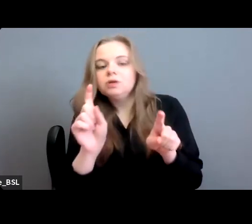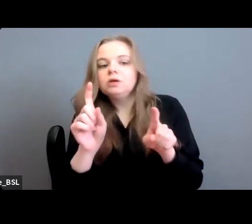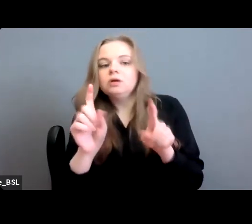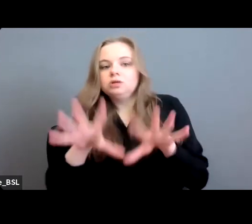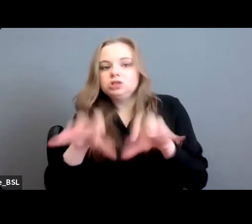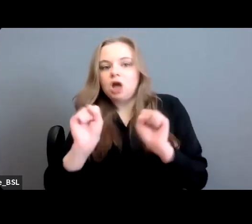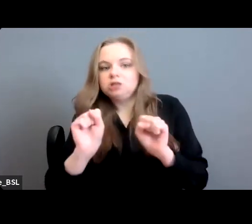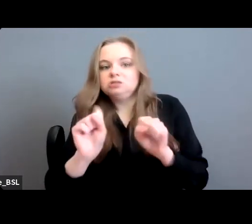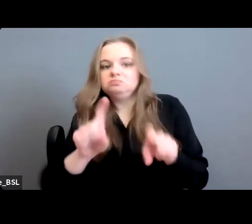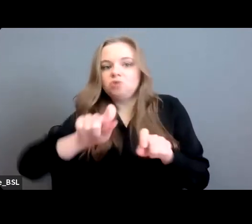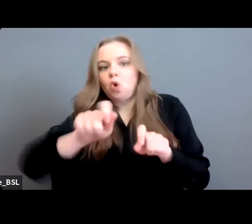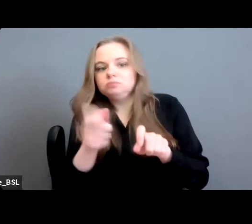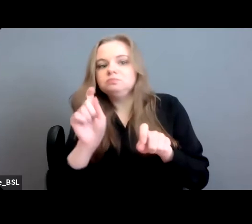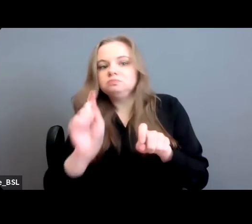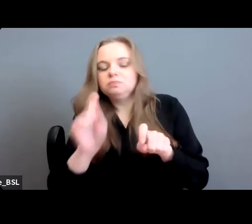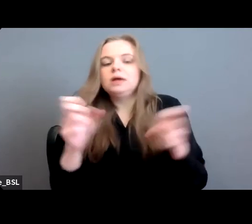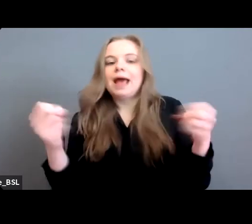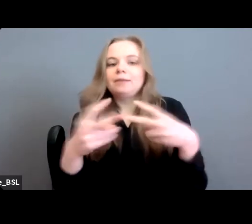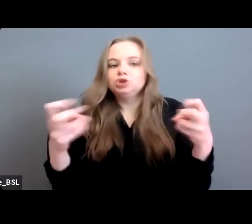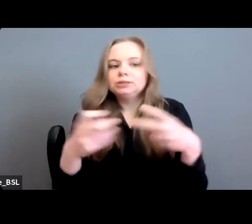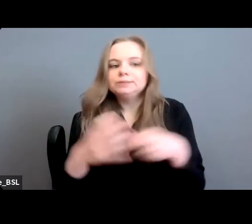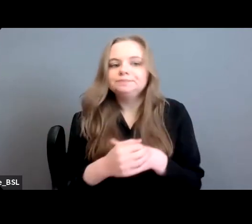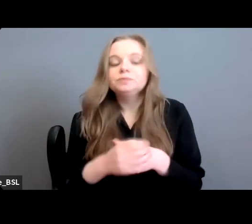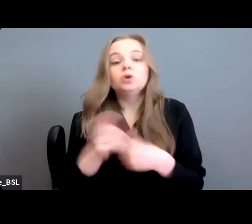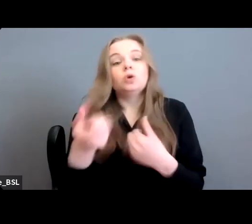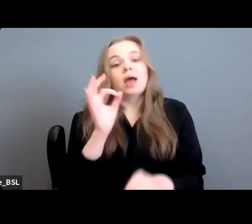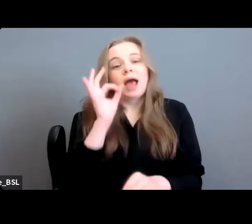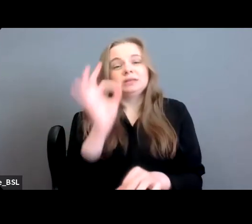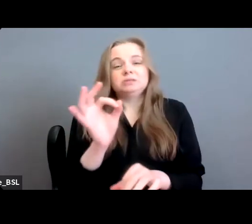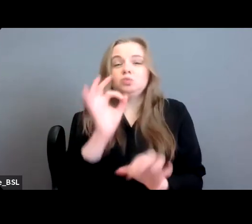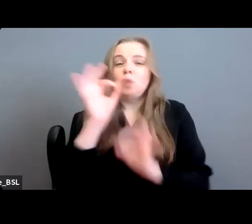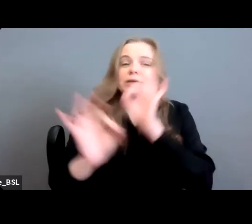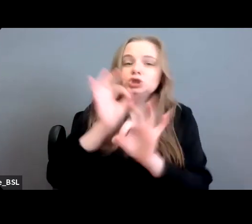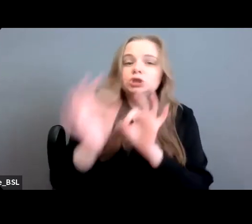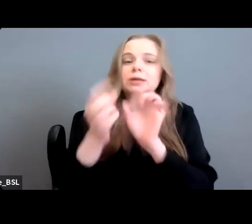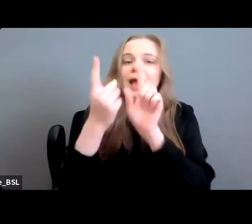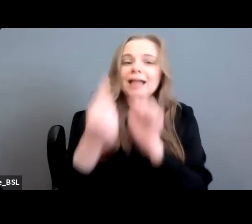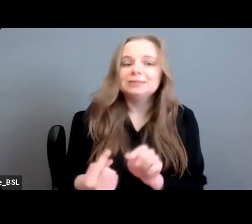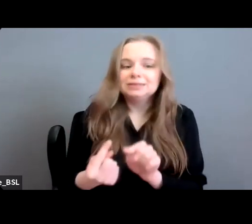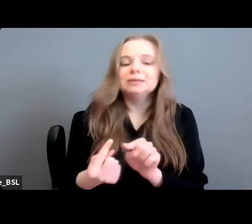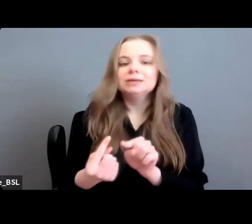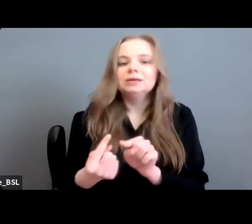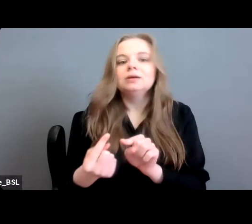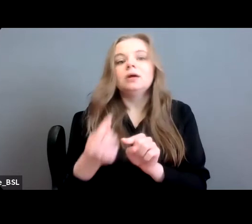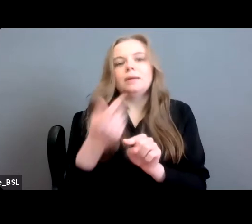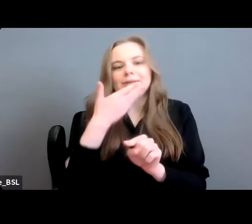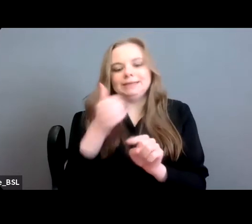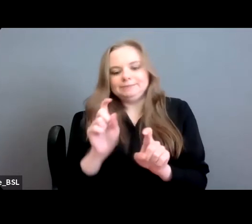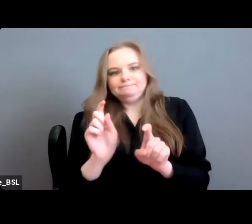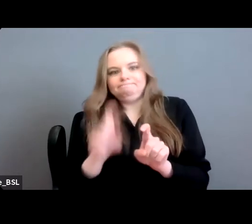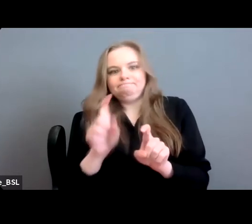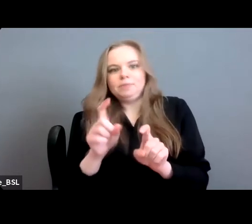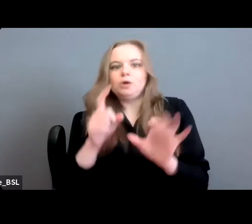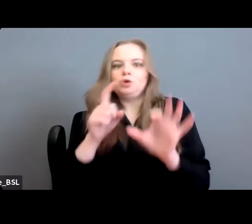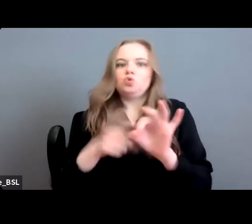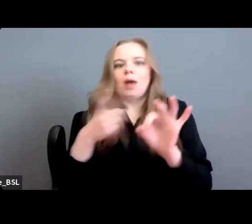closed captions. We ask that the Q&As that you may have are put in the Q&A box. What we'll do is we'll do a little